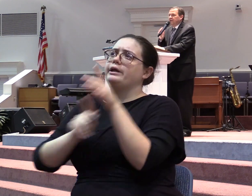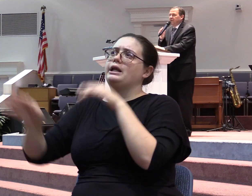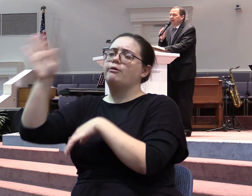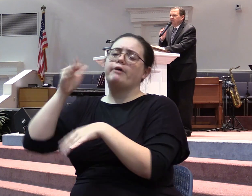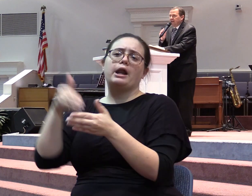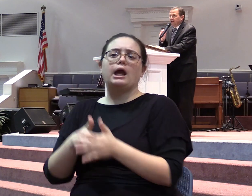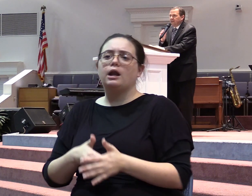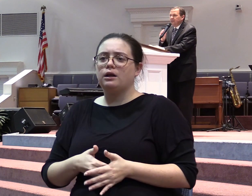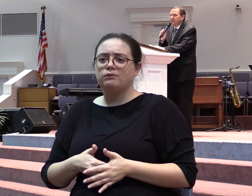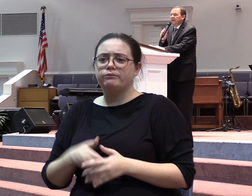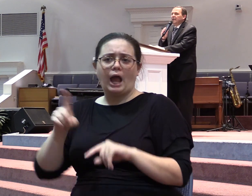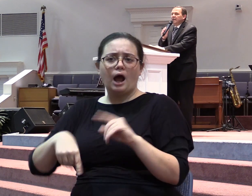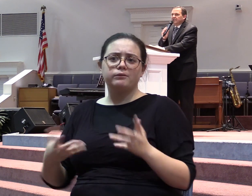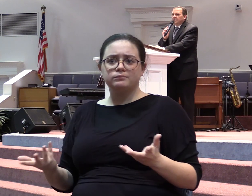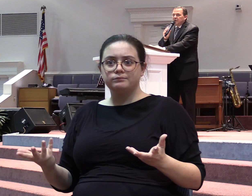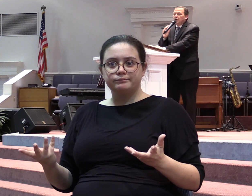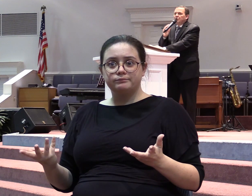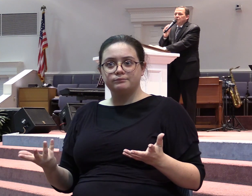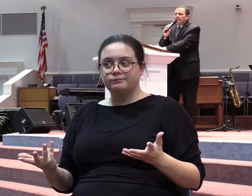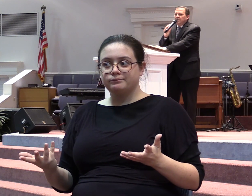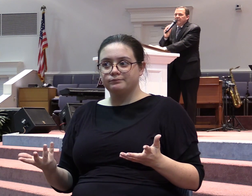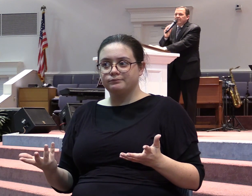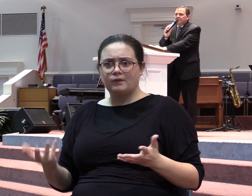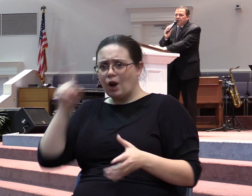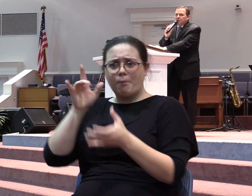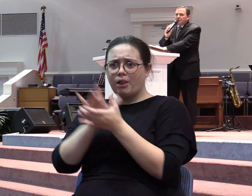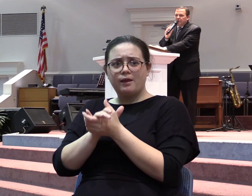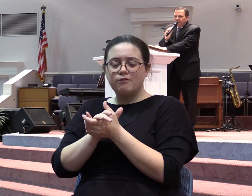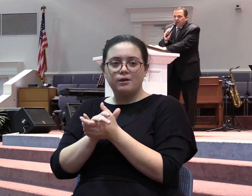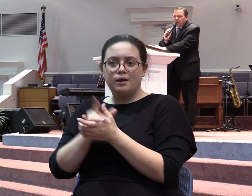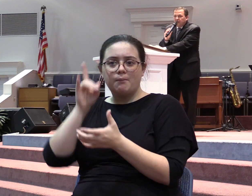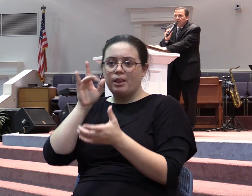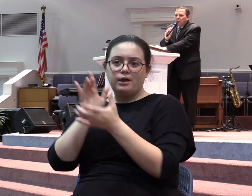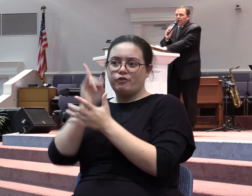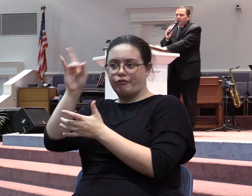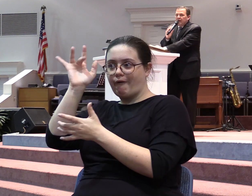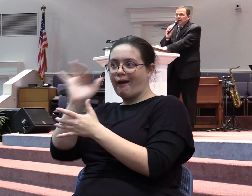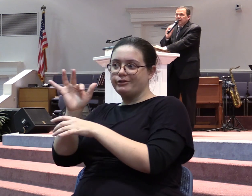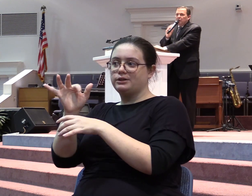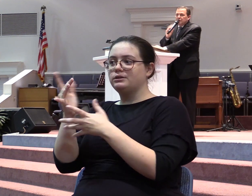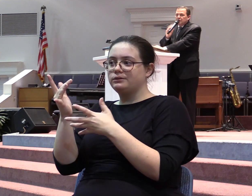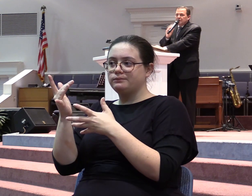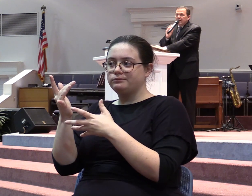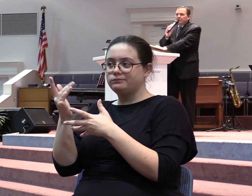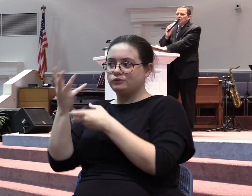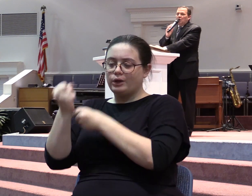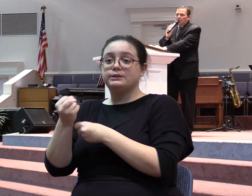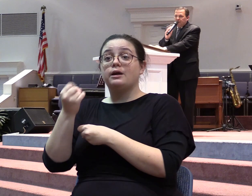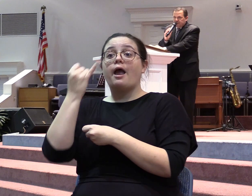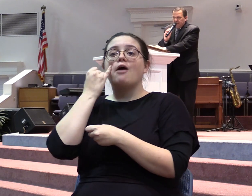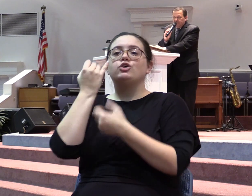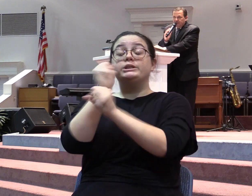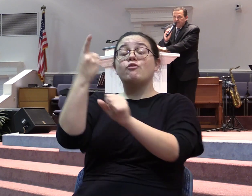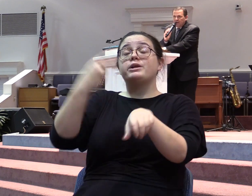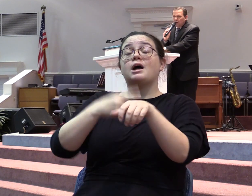things of God again. No way. Listen to me. We do not believe in eternal security. We do not believe once you're saved, you're